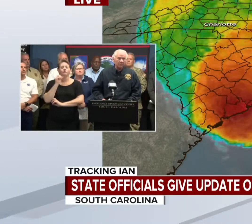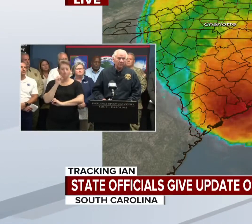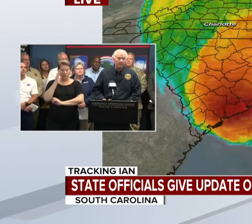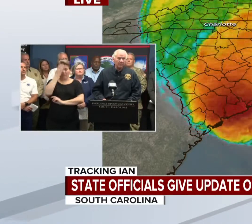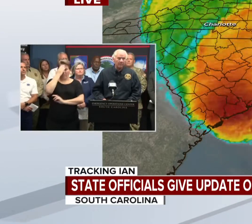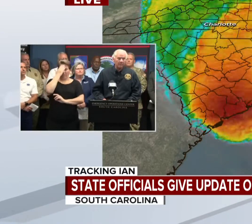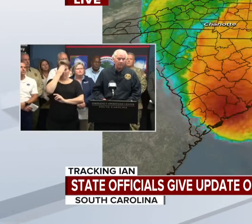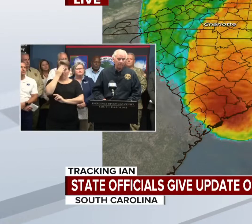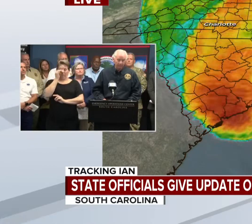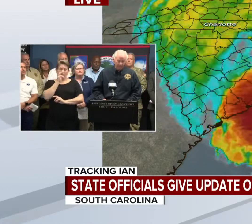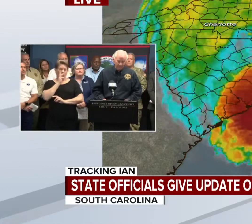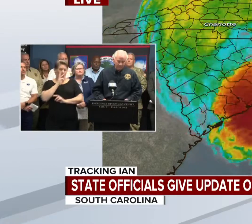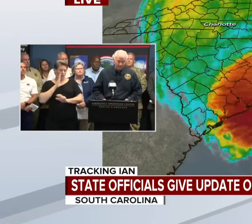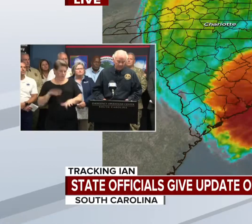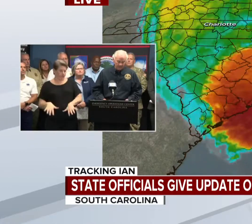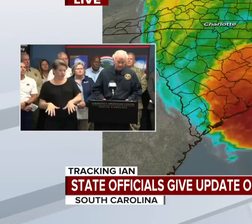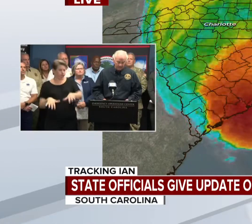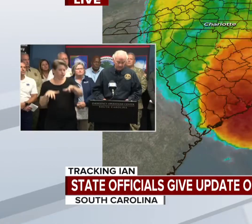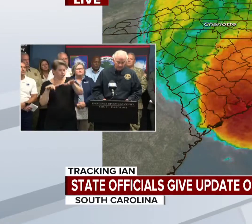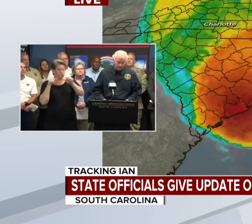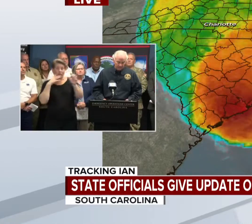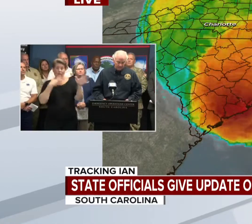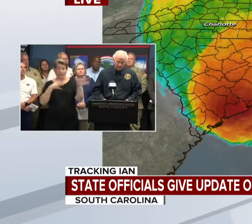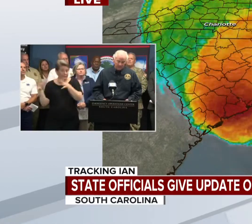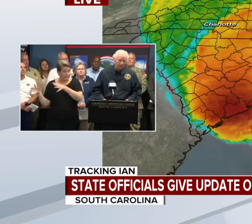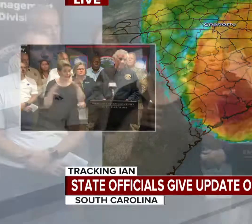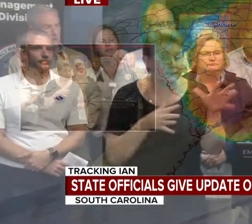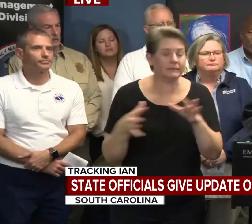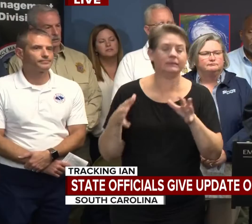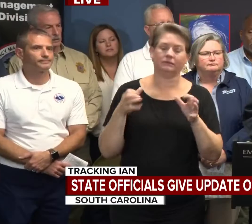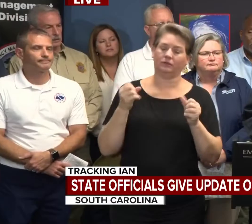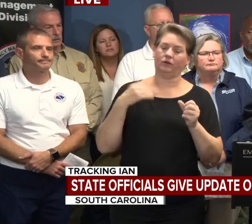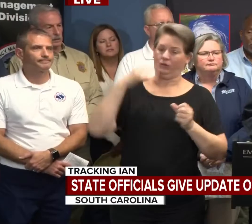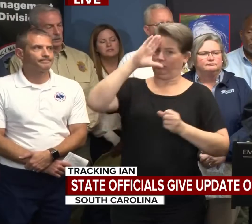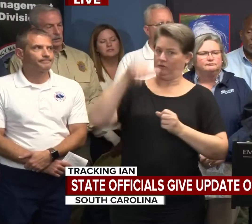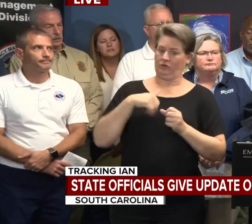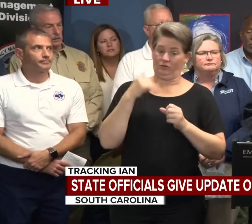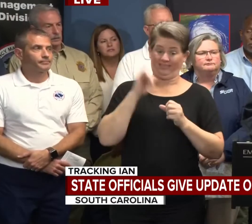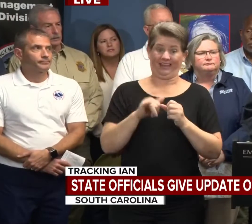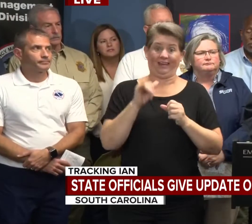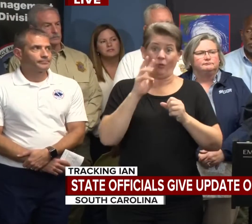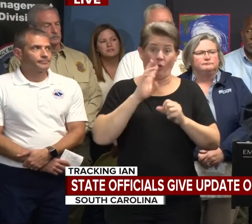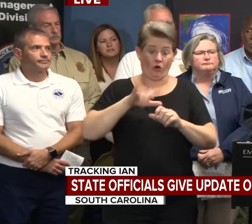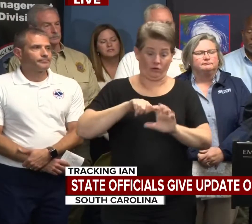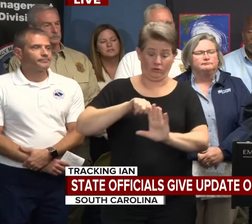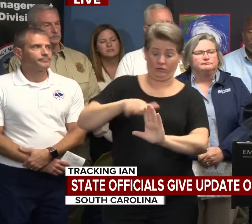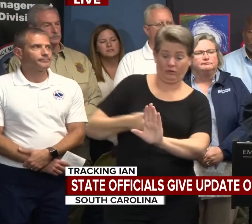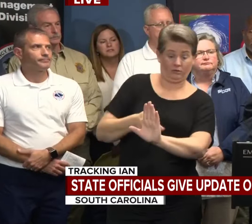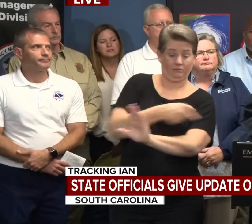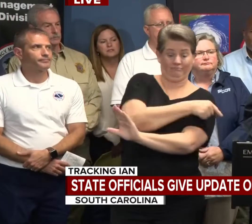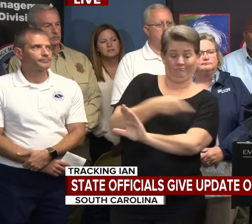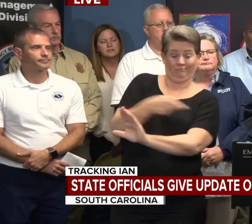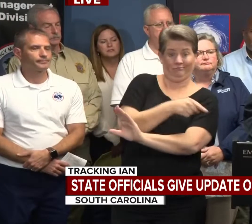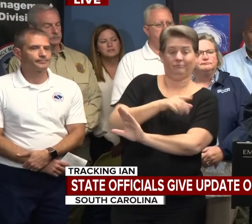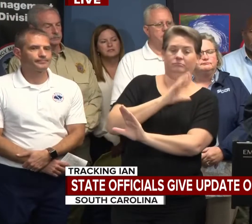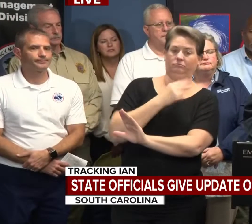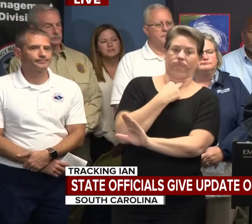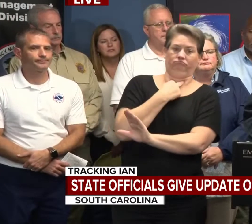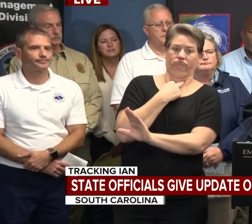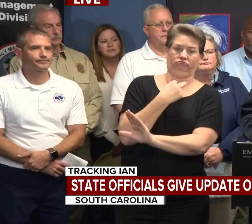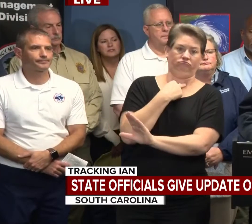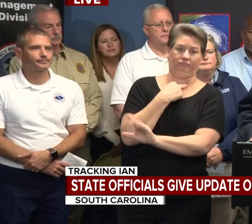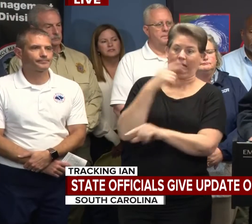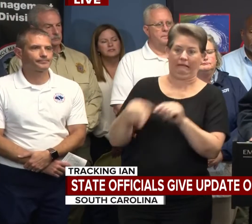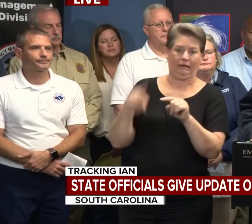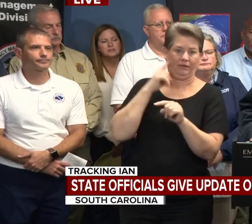the water is high there. The winds are high, and as I said before, a lot of water is being trapped inland and can't get out because of the winds